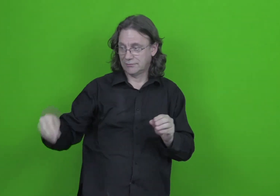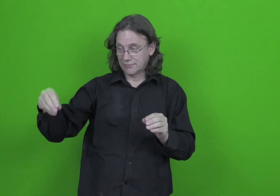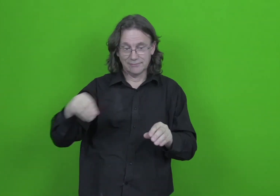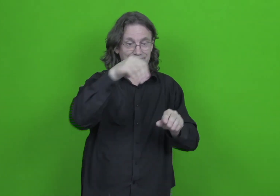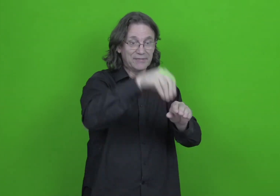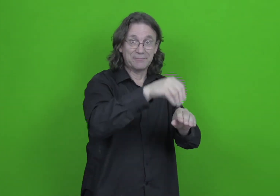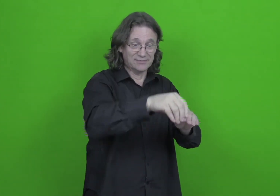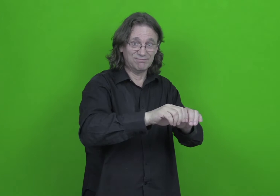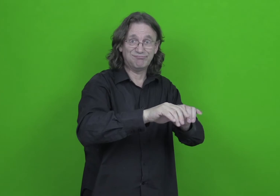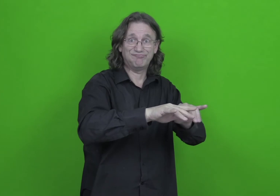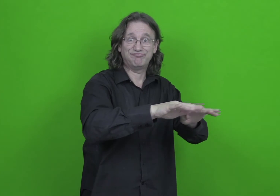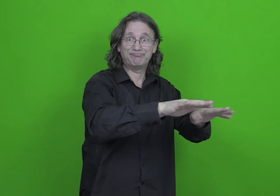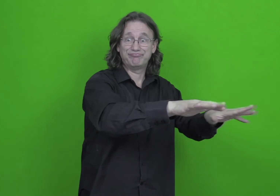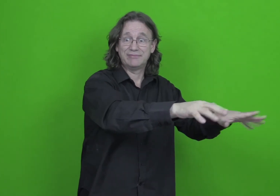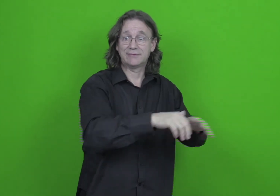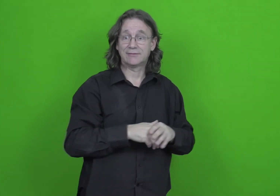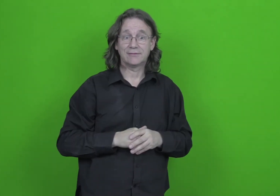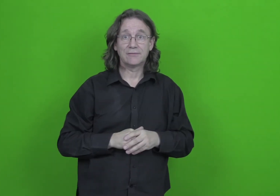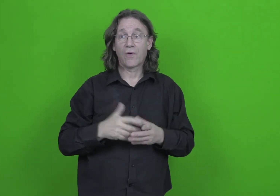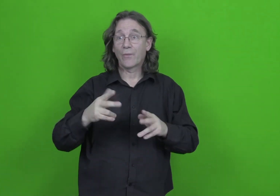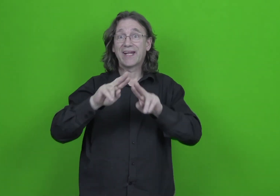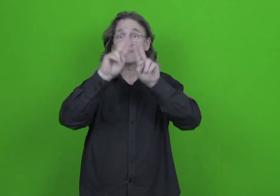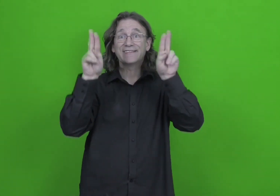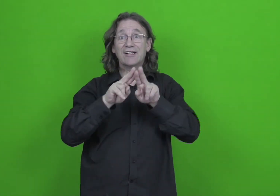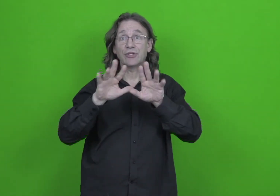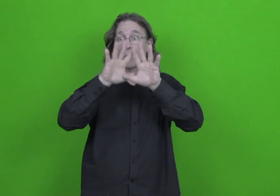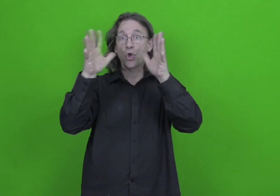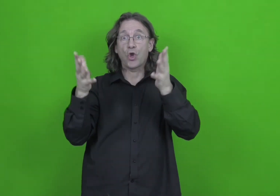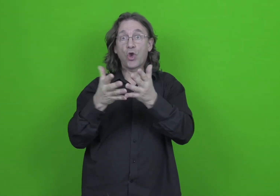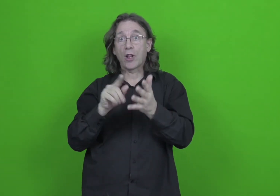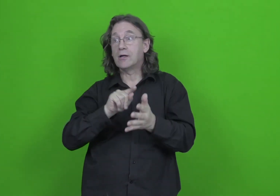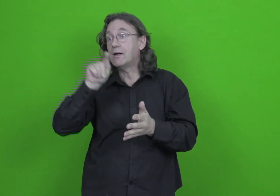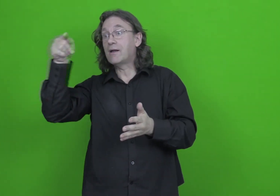of both local and international spread of the disease.